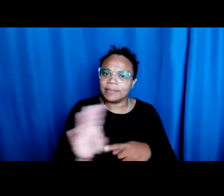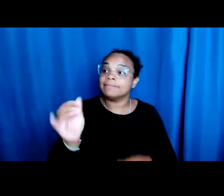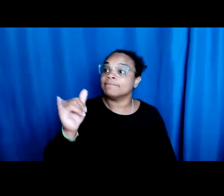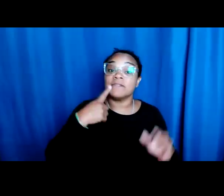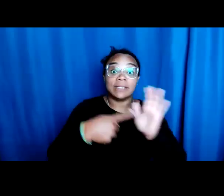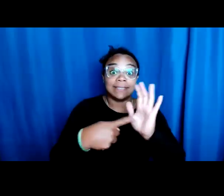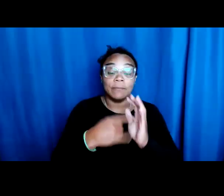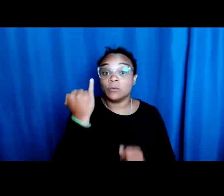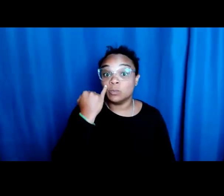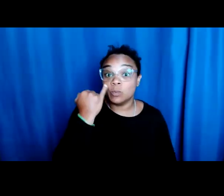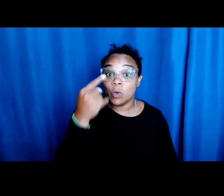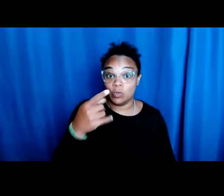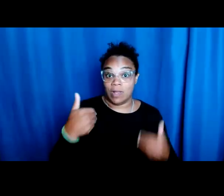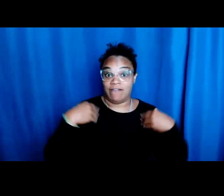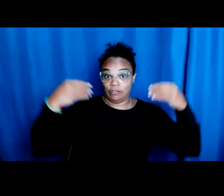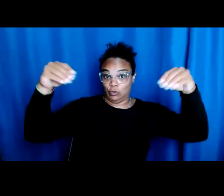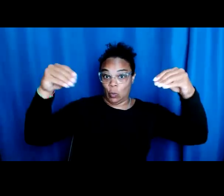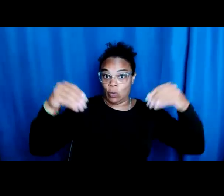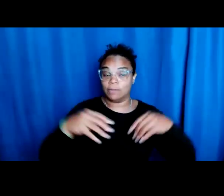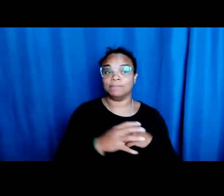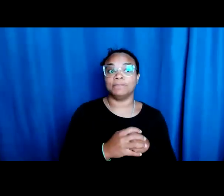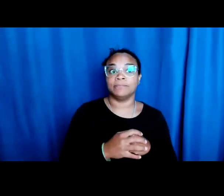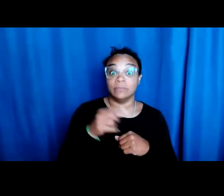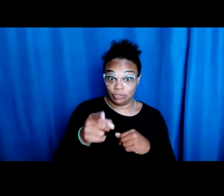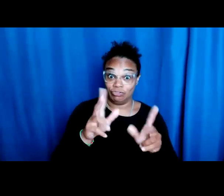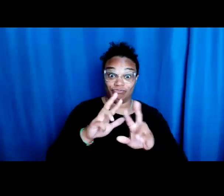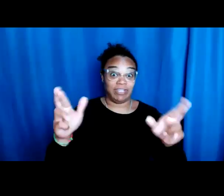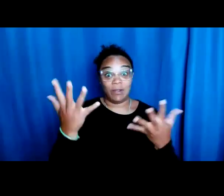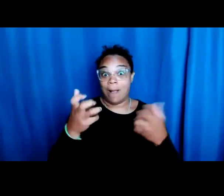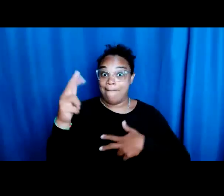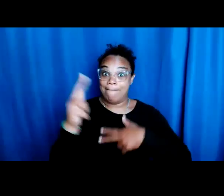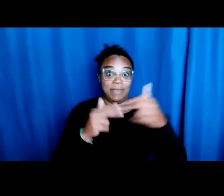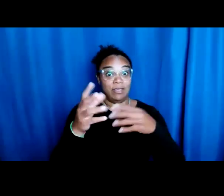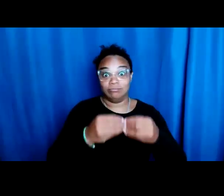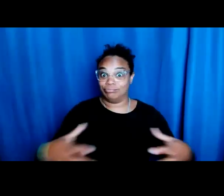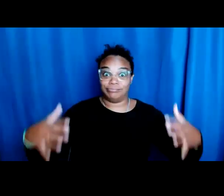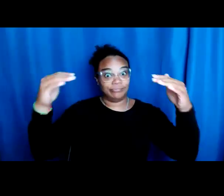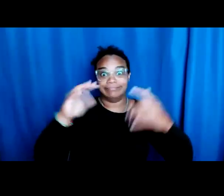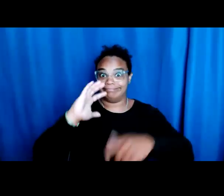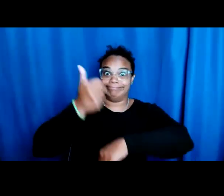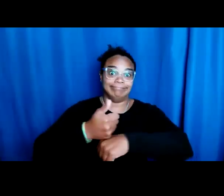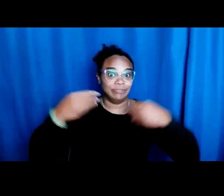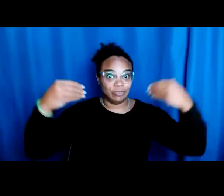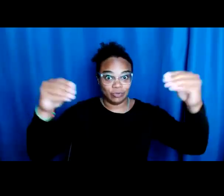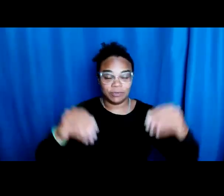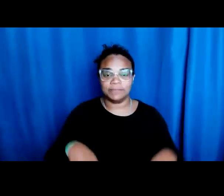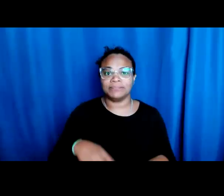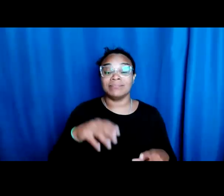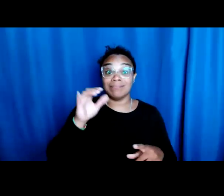have a storefront and you're looking to do a build out. What's going to be the term of the